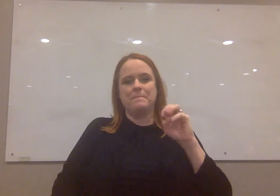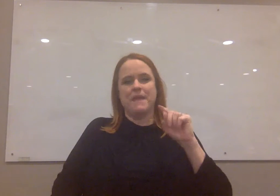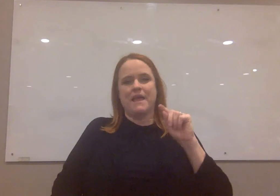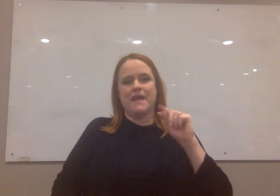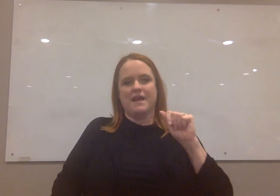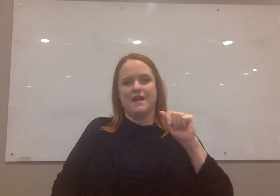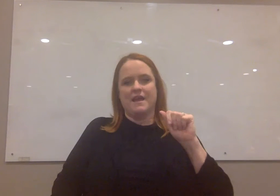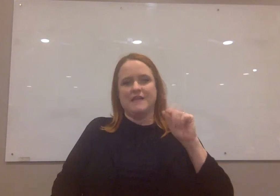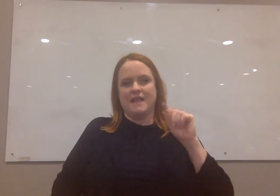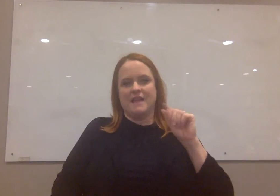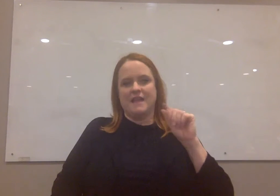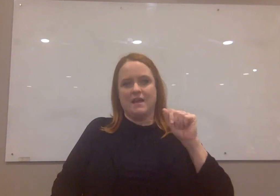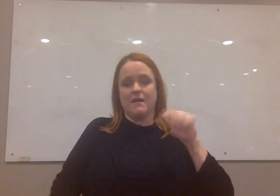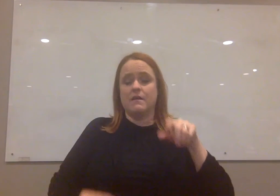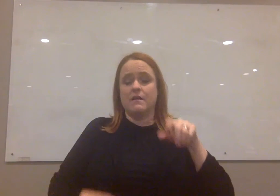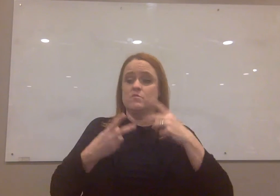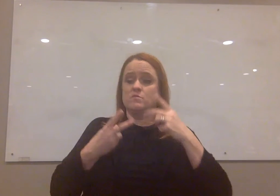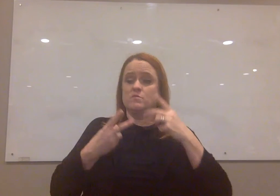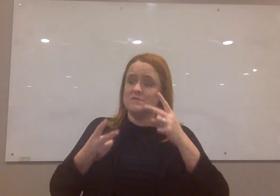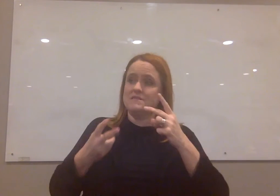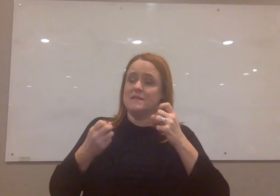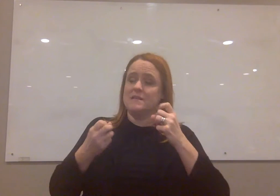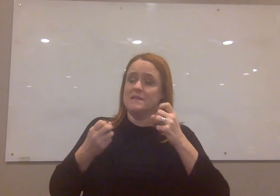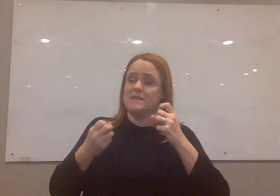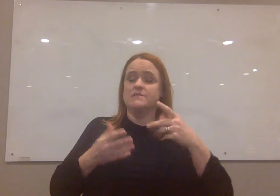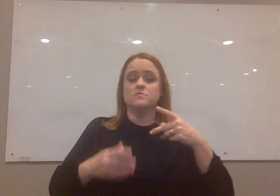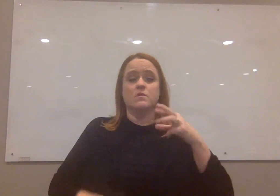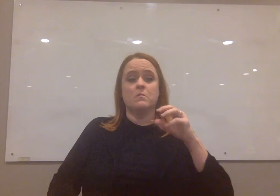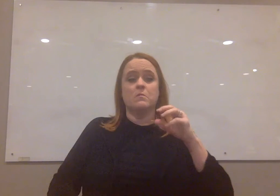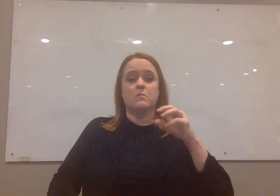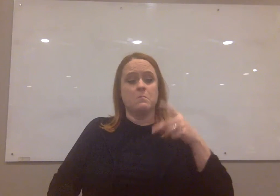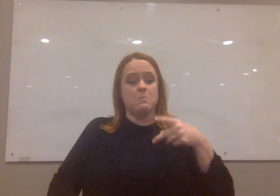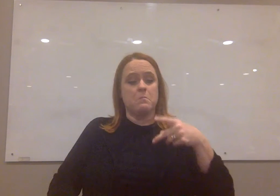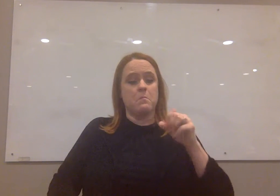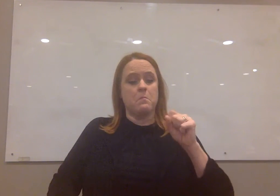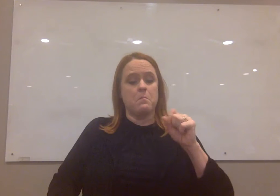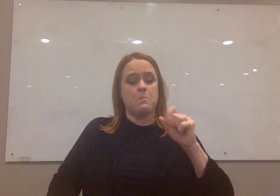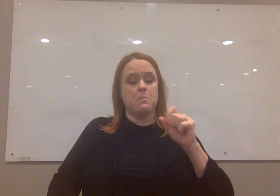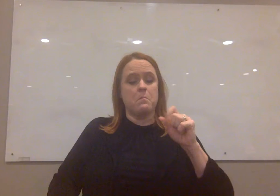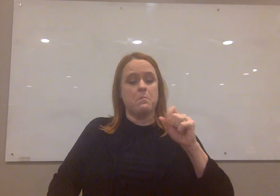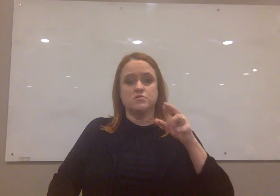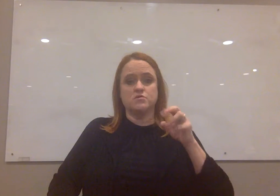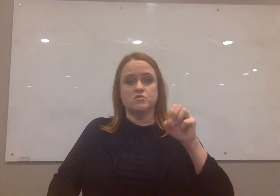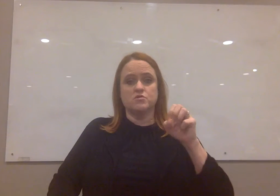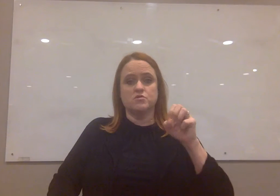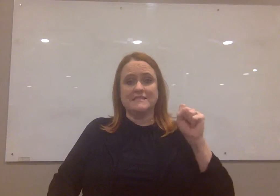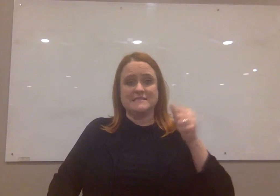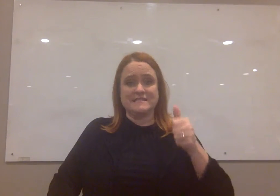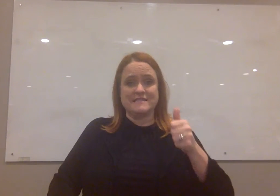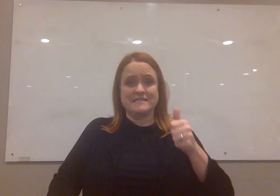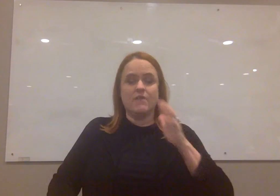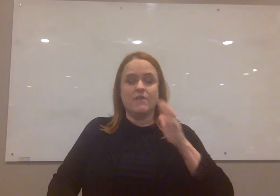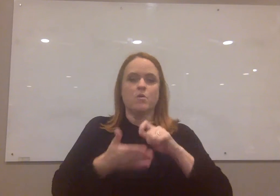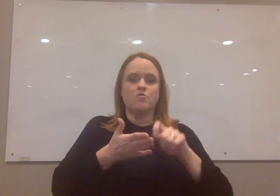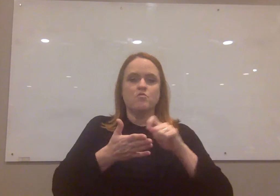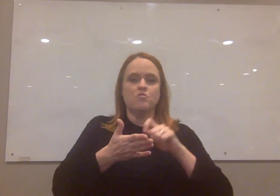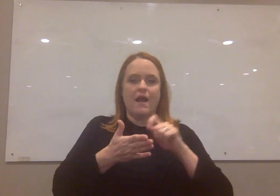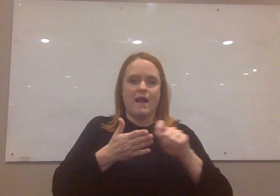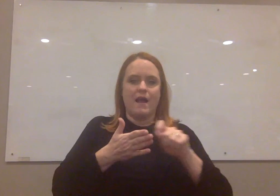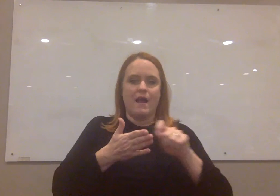of situations with, say, Postgres, you'll see, like Postgres itself, it'll write blobs out to disk as files. It won't even